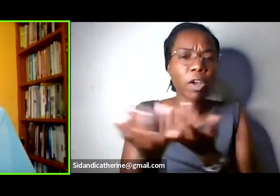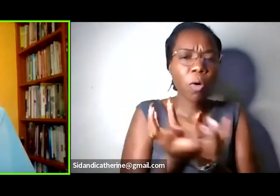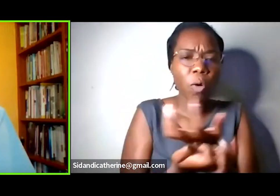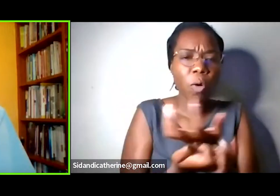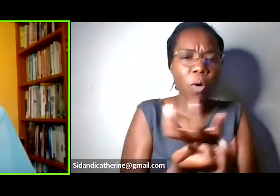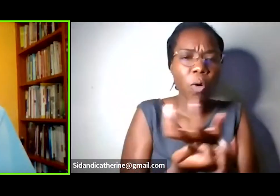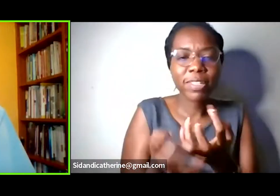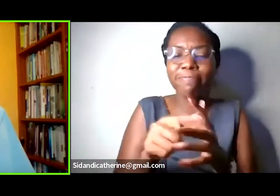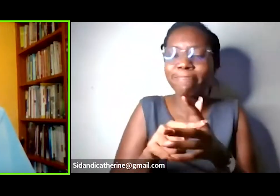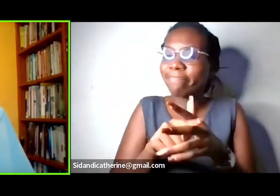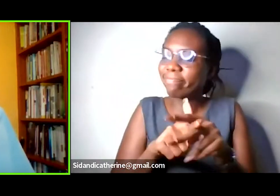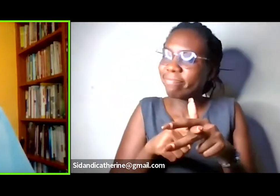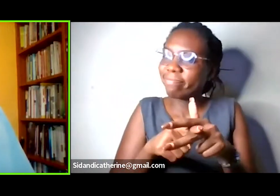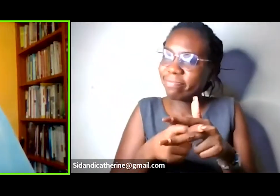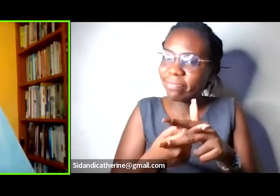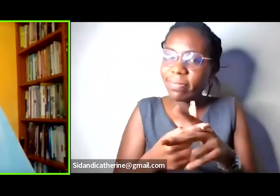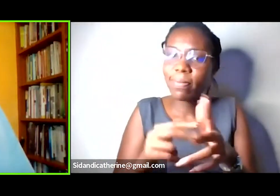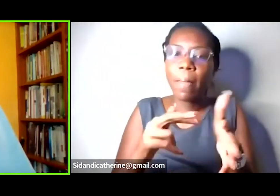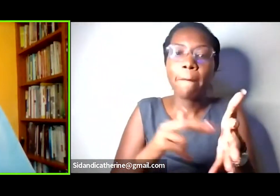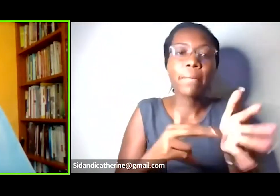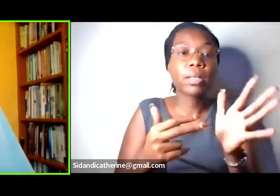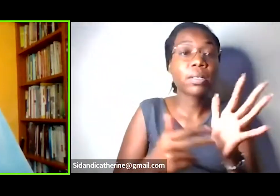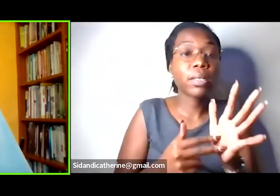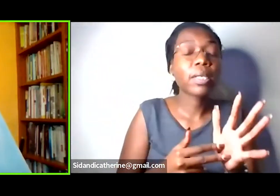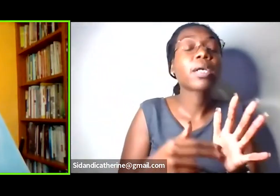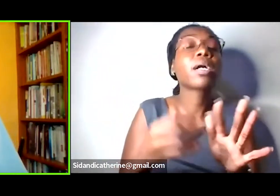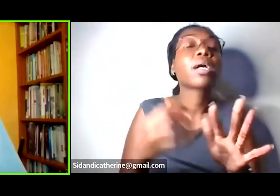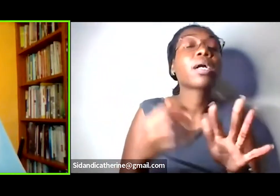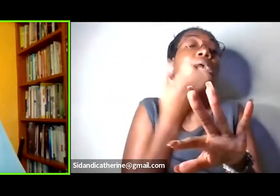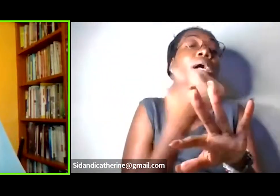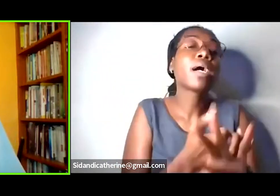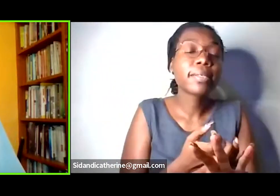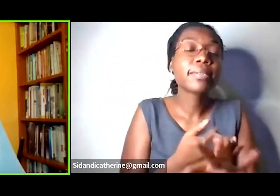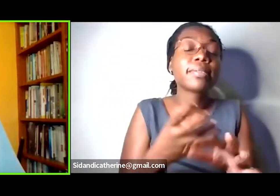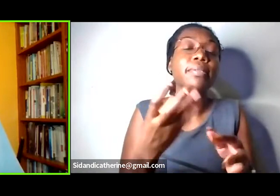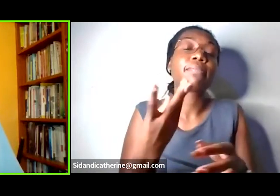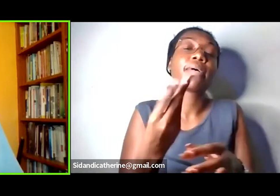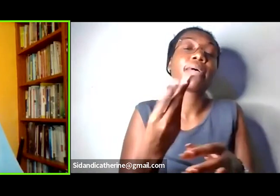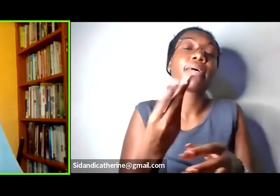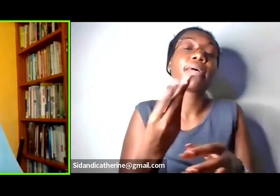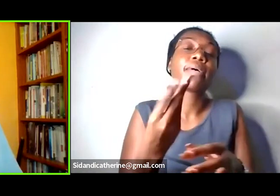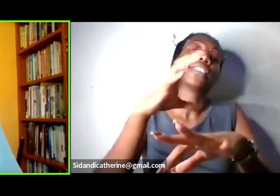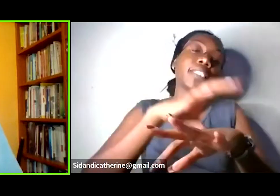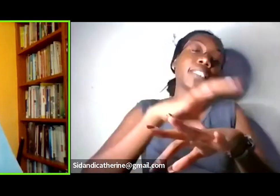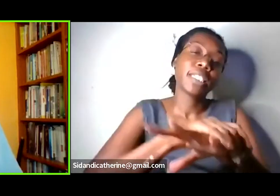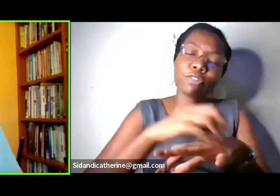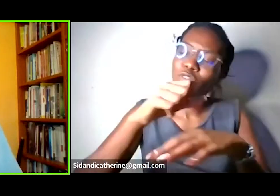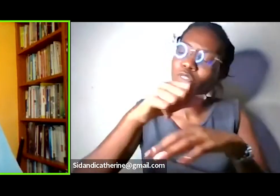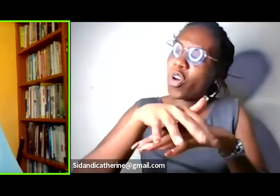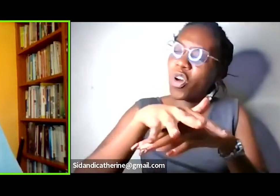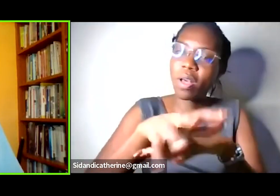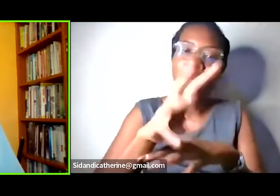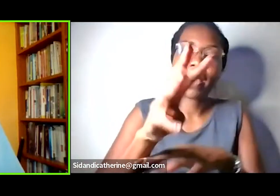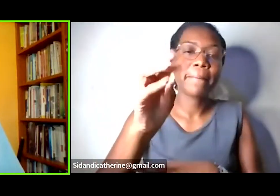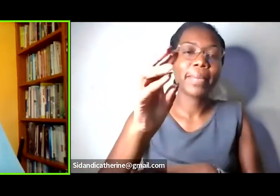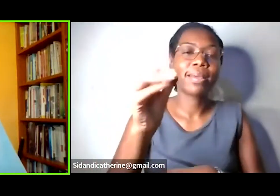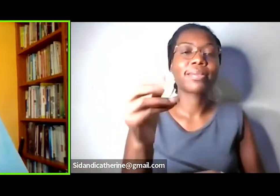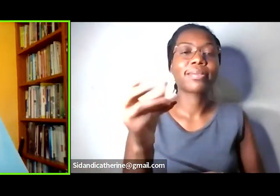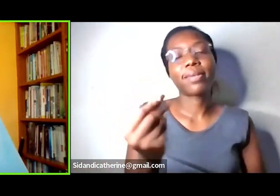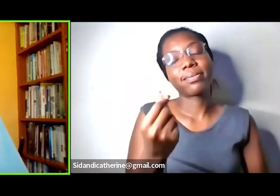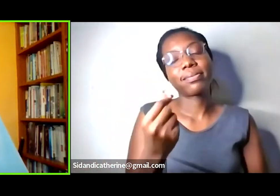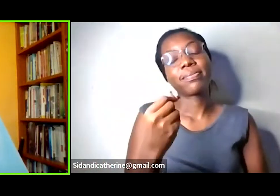every single day, whether it's your bank, whether it's Safaricom or other service providers, it works. So you're right. Let me